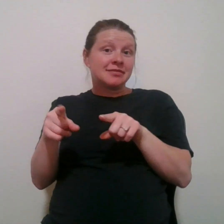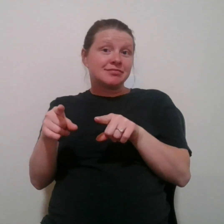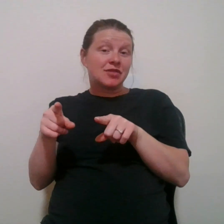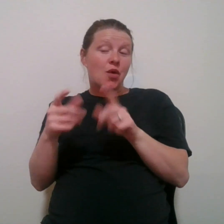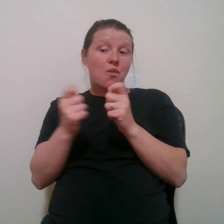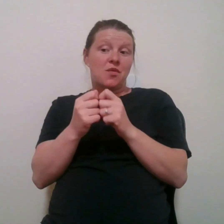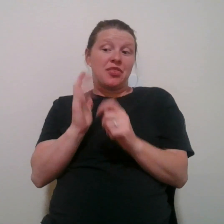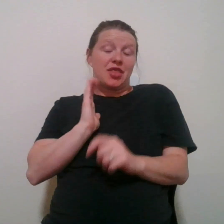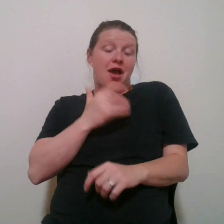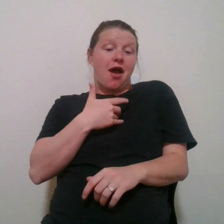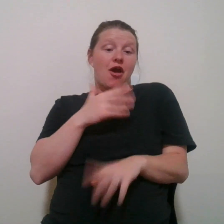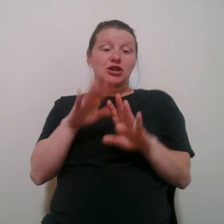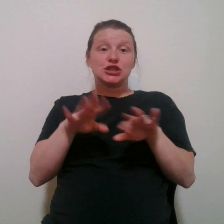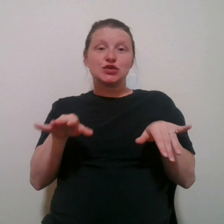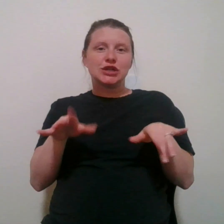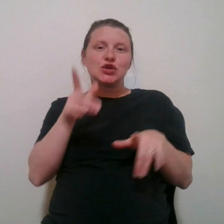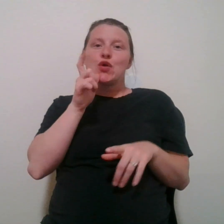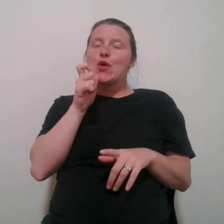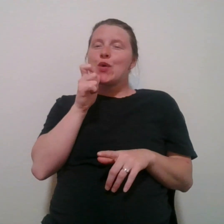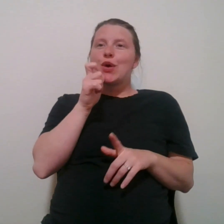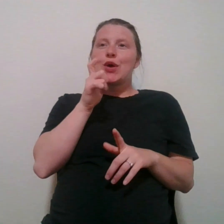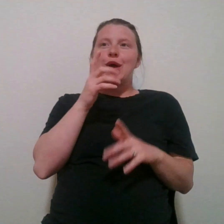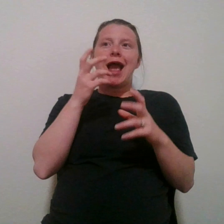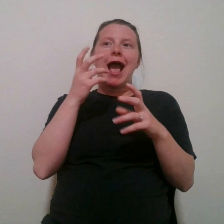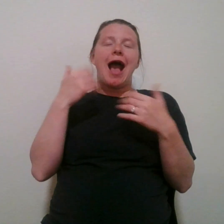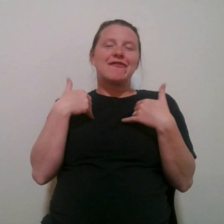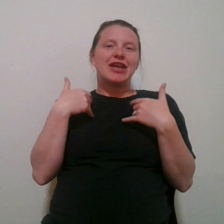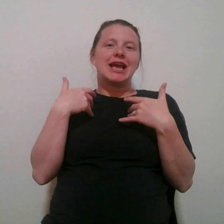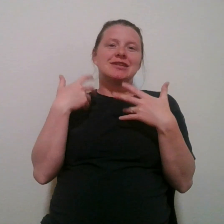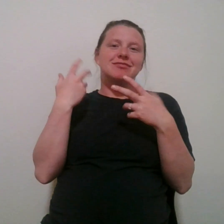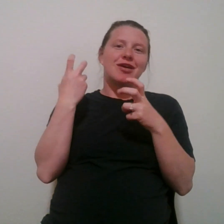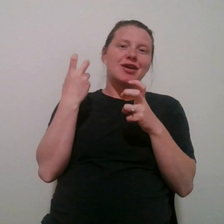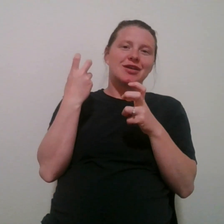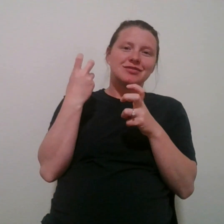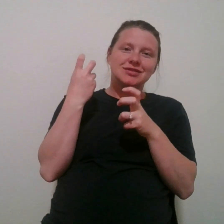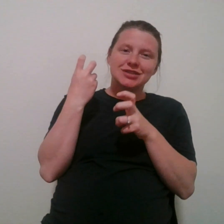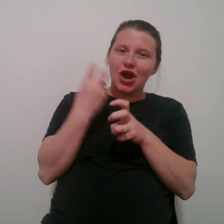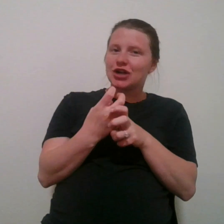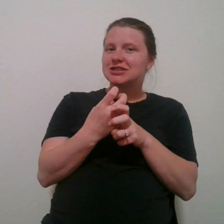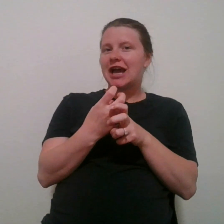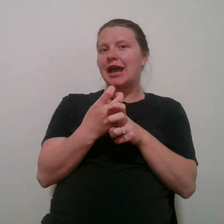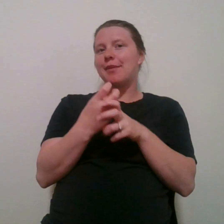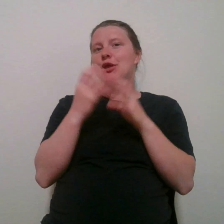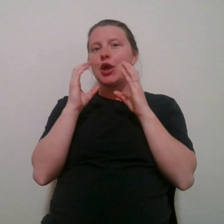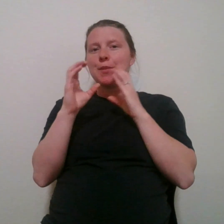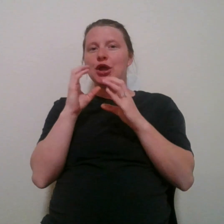perhaps are having a difficulty communicating with others in their environment.